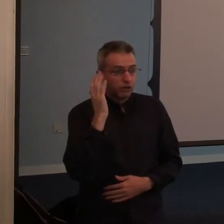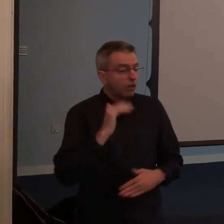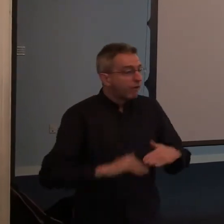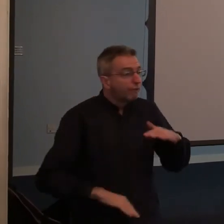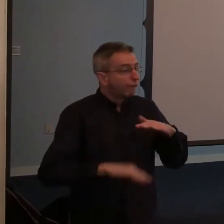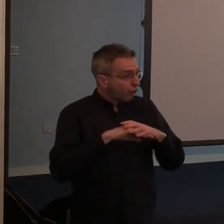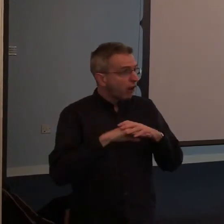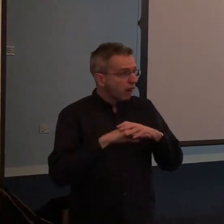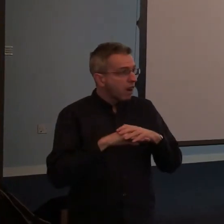So this presentation,